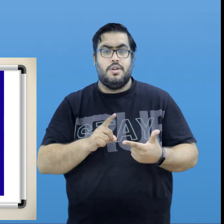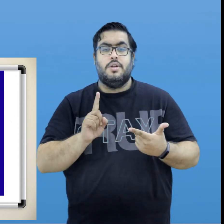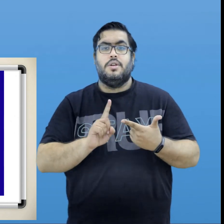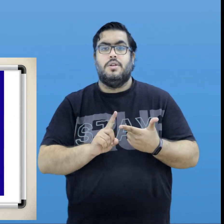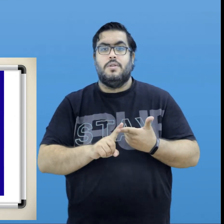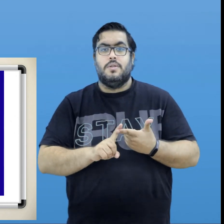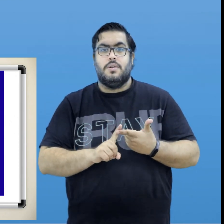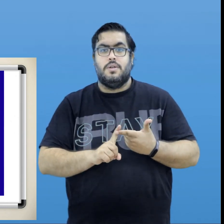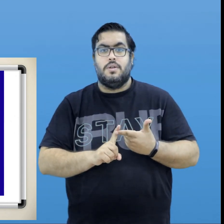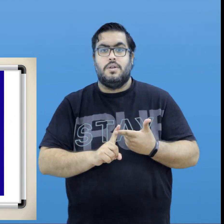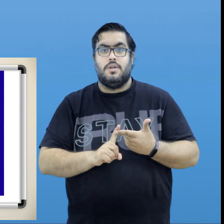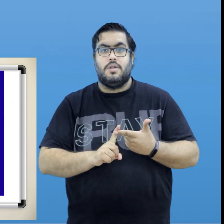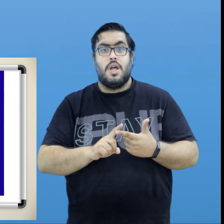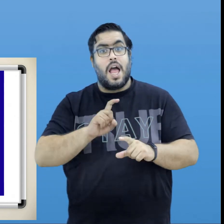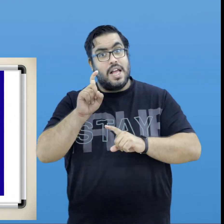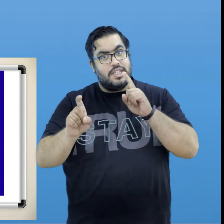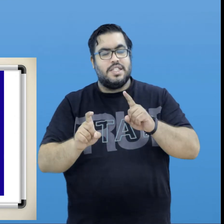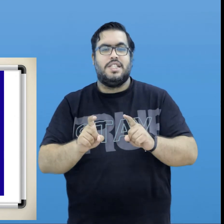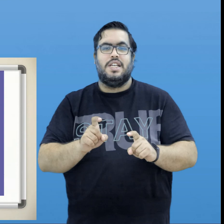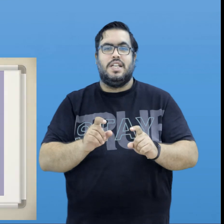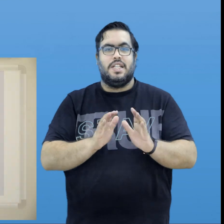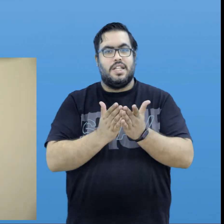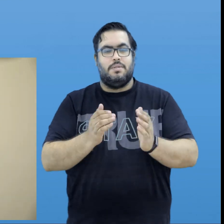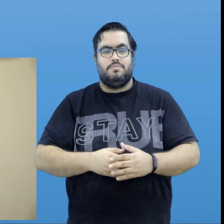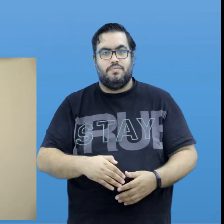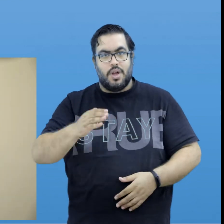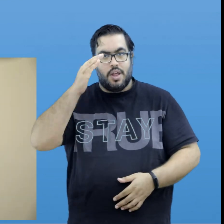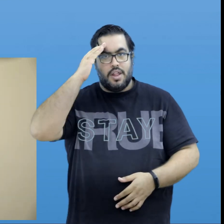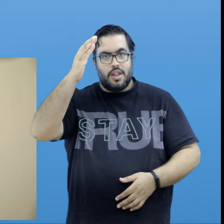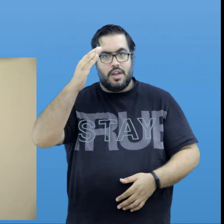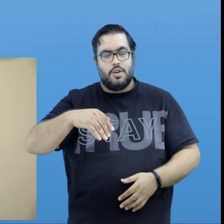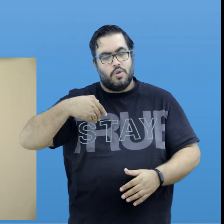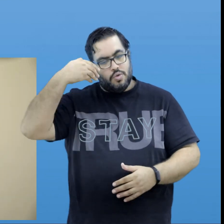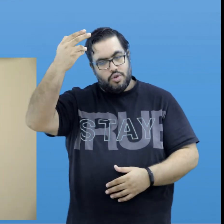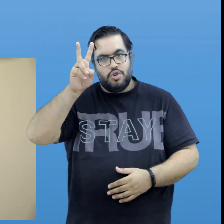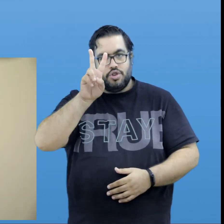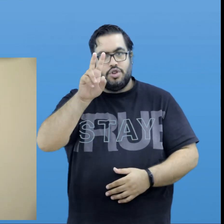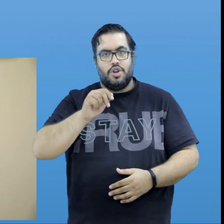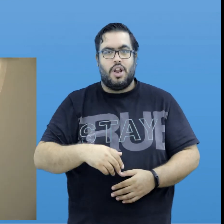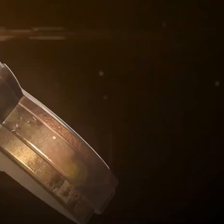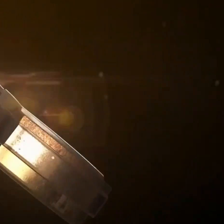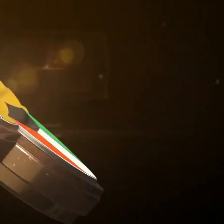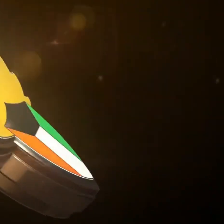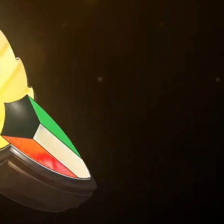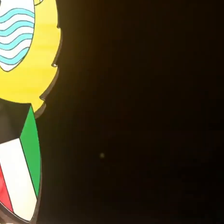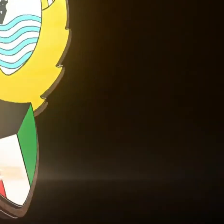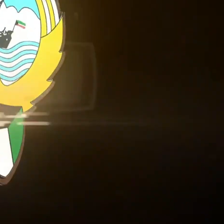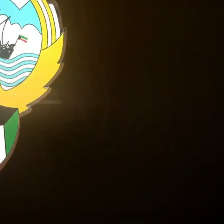and we also answered some set book questions. Thank you for watching, and I'll see you in the next episode.